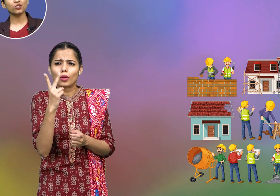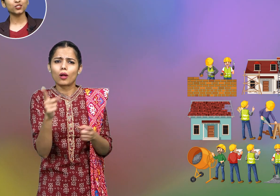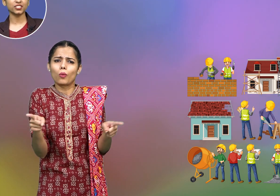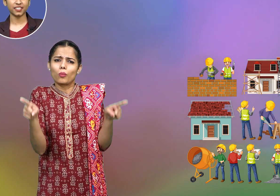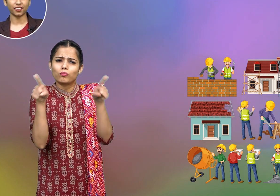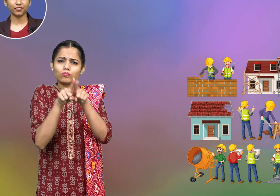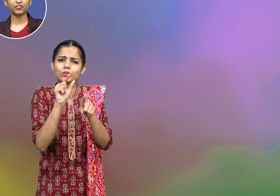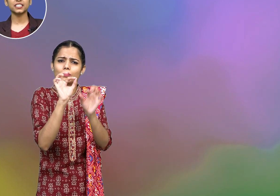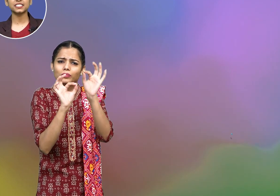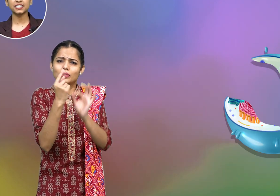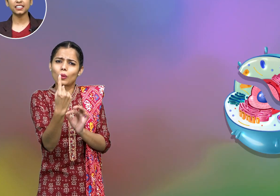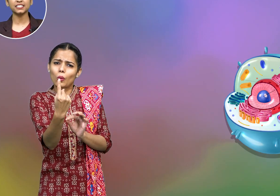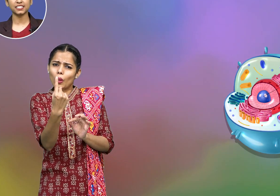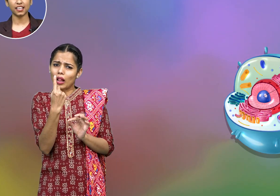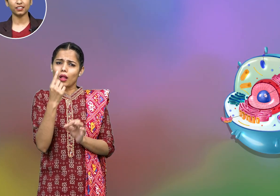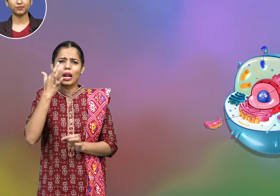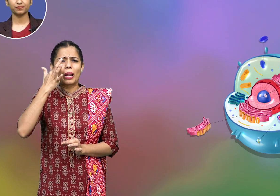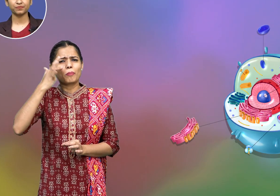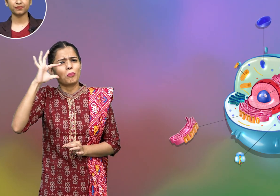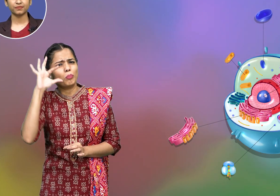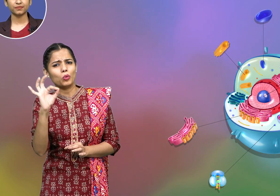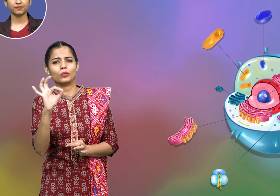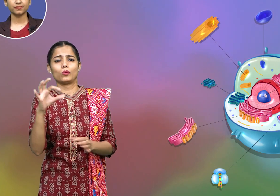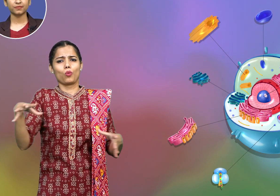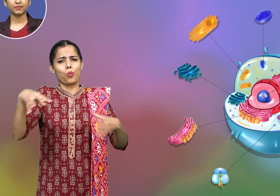is also seen within a single cell.